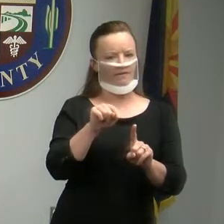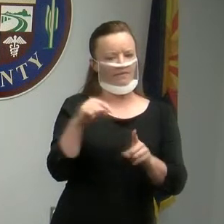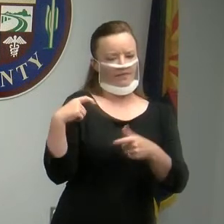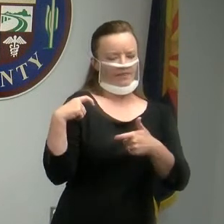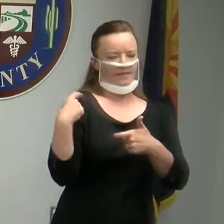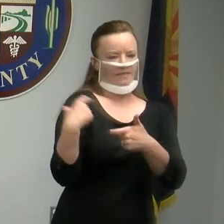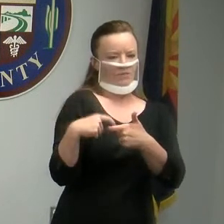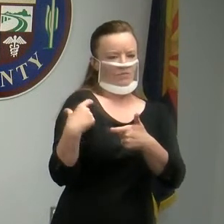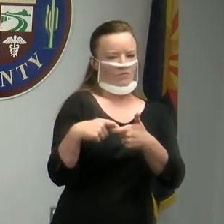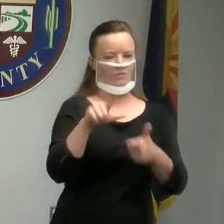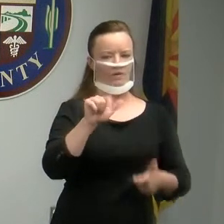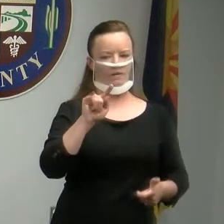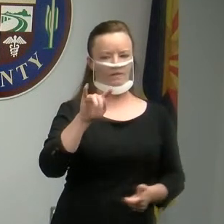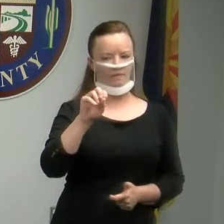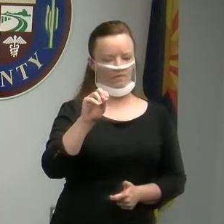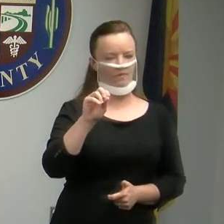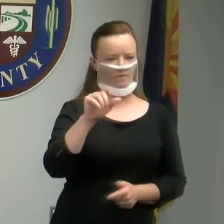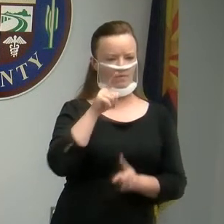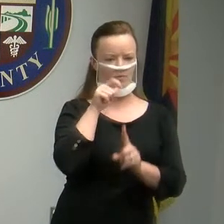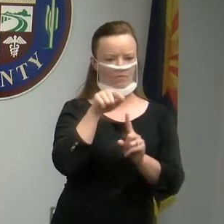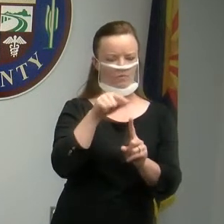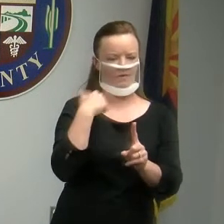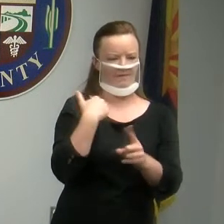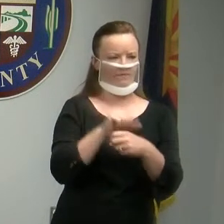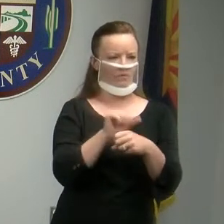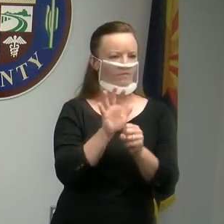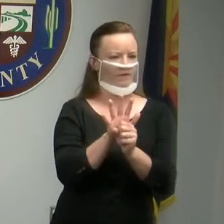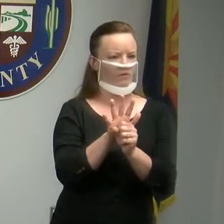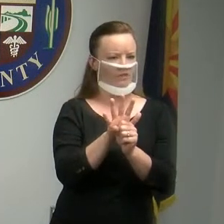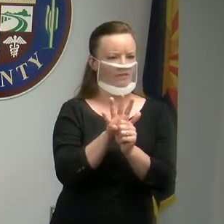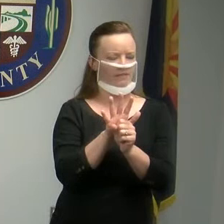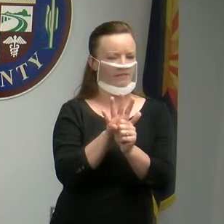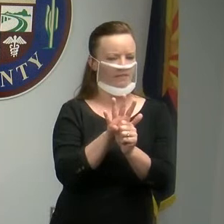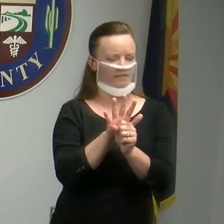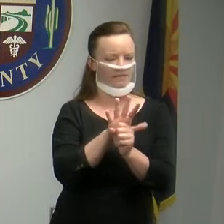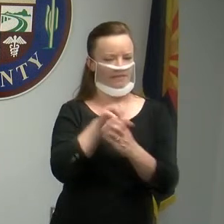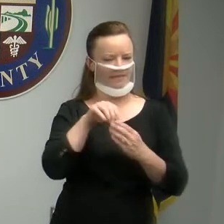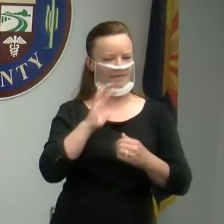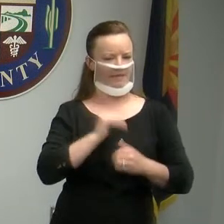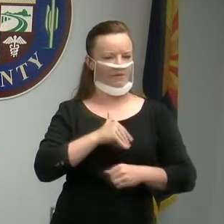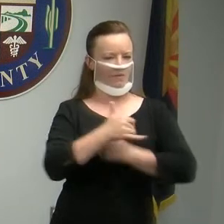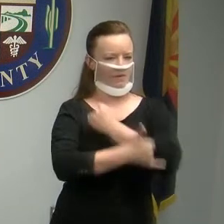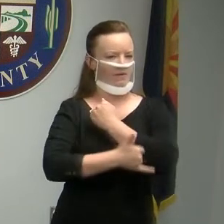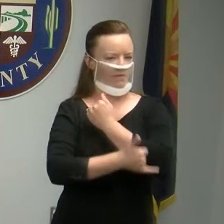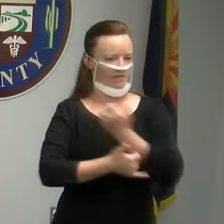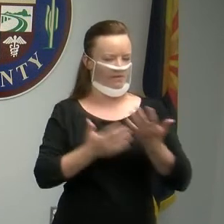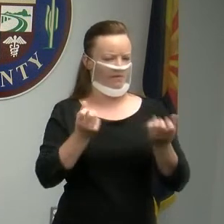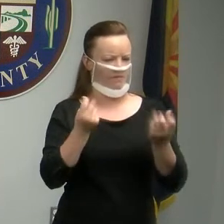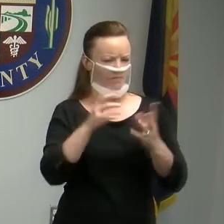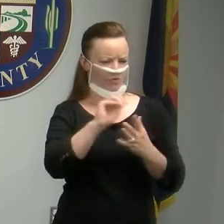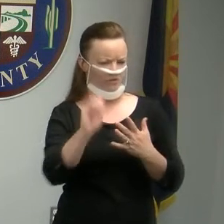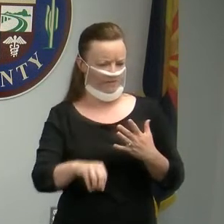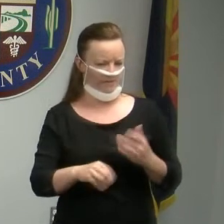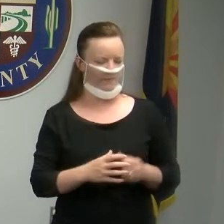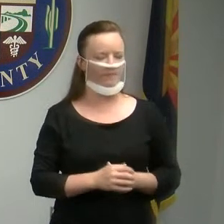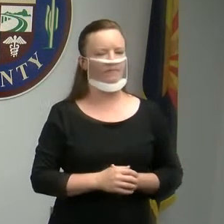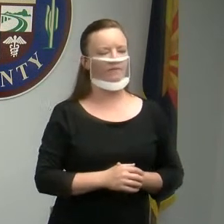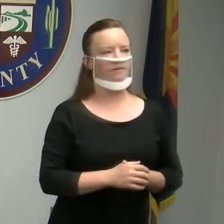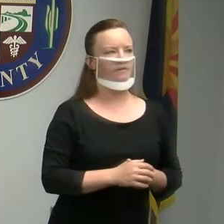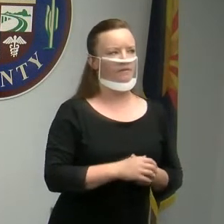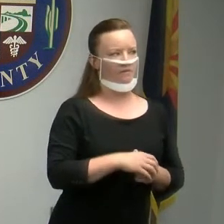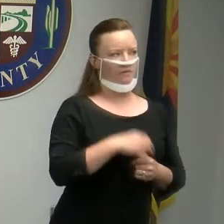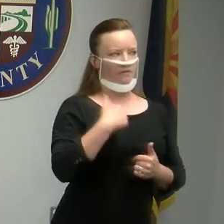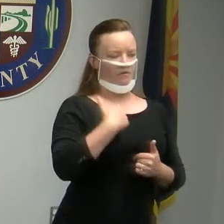Latino deaths and coronavirus cases in Maricopa County? So whether or not